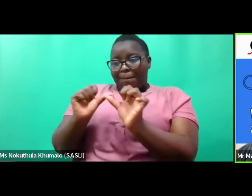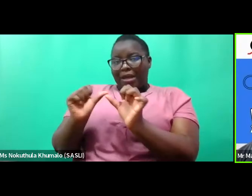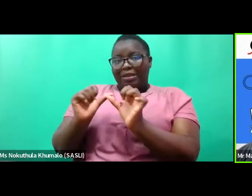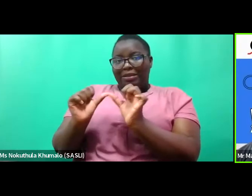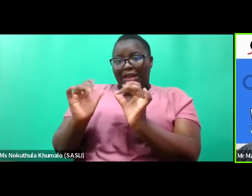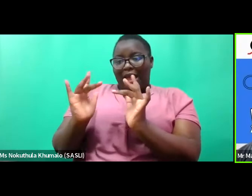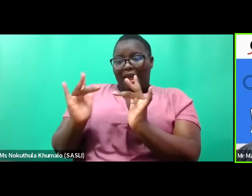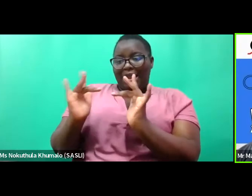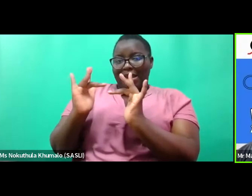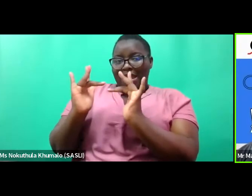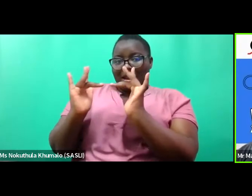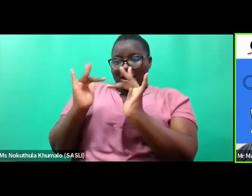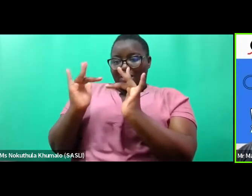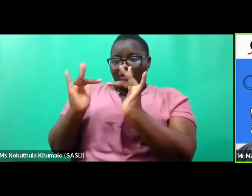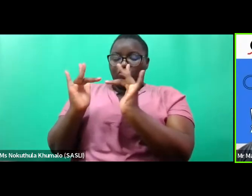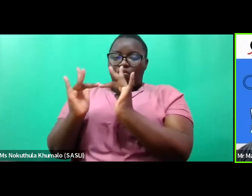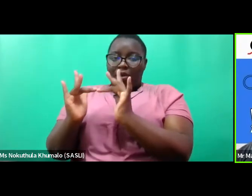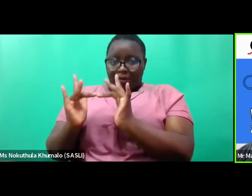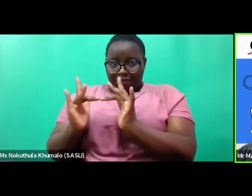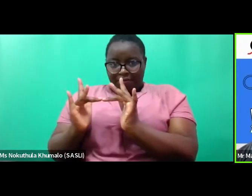connectivity.